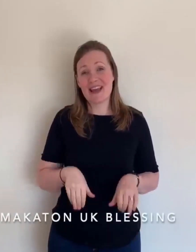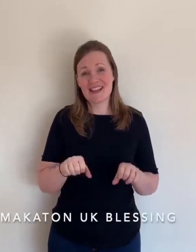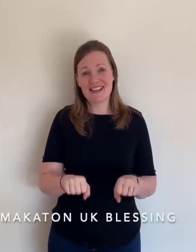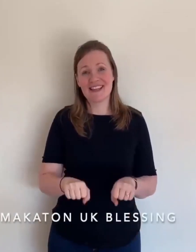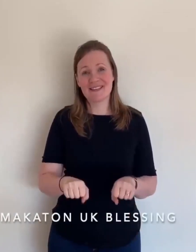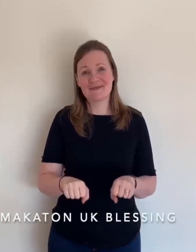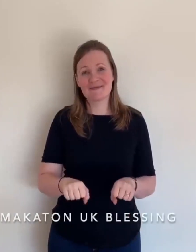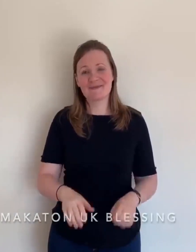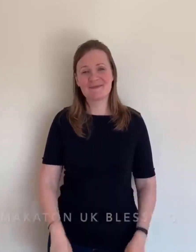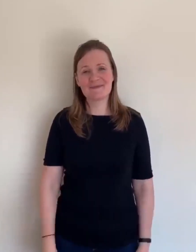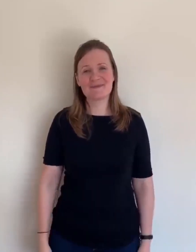blessing.